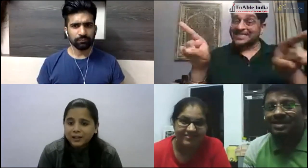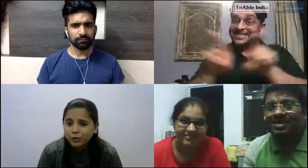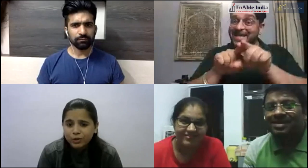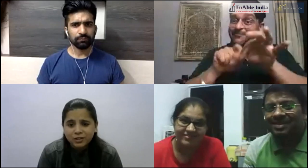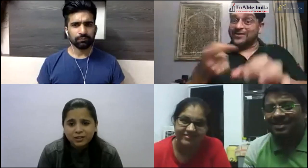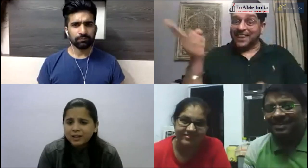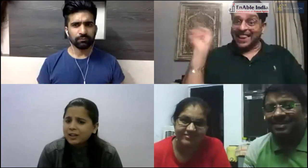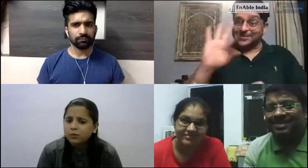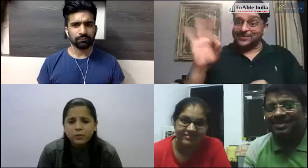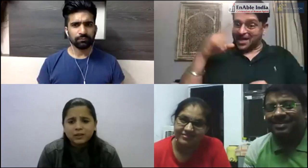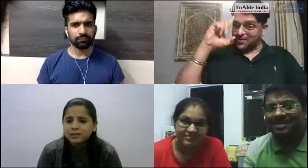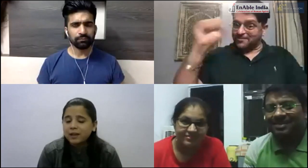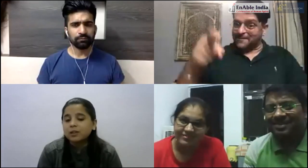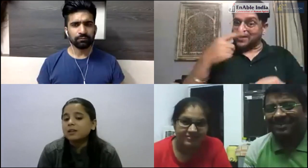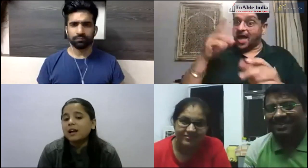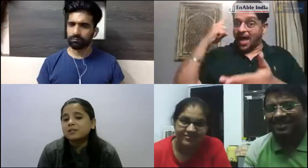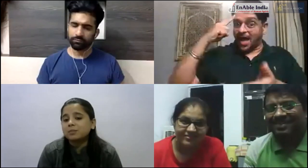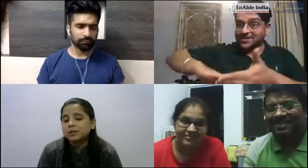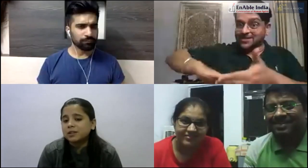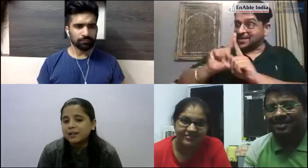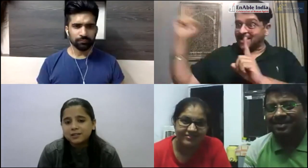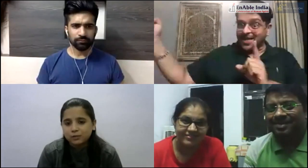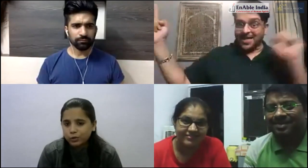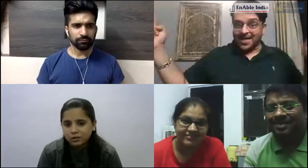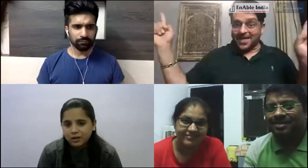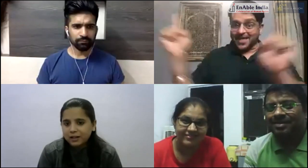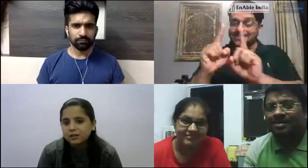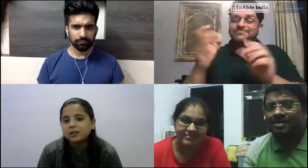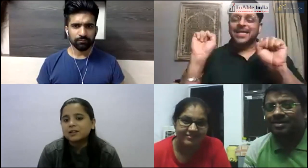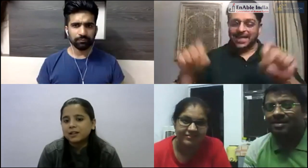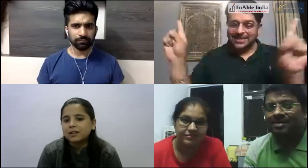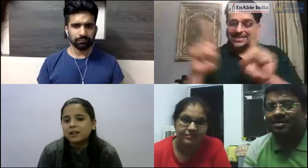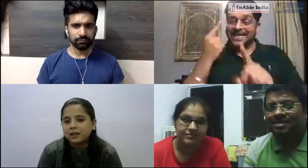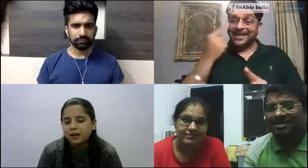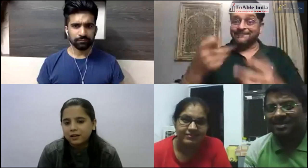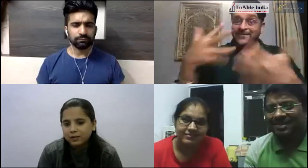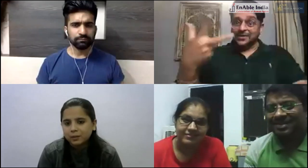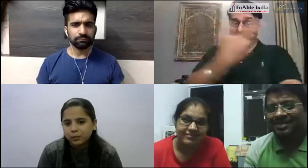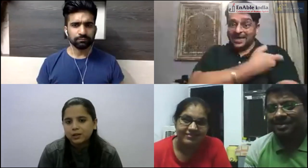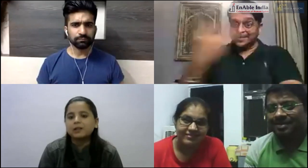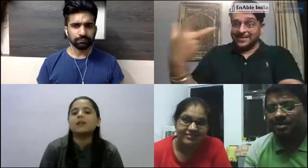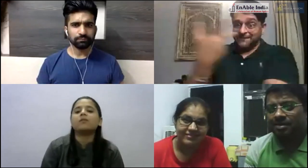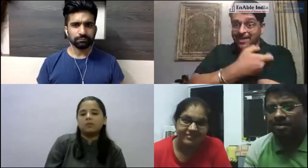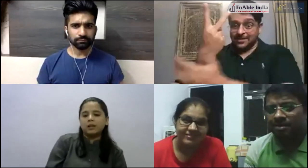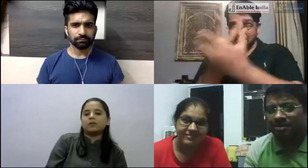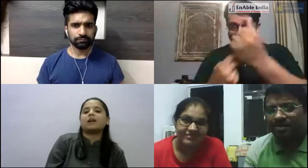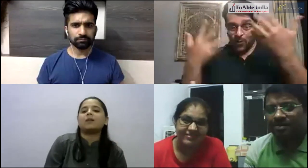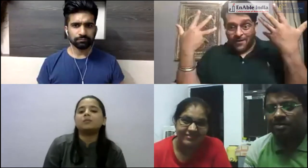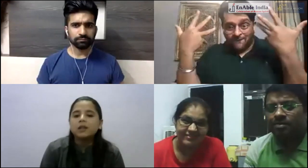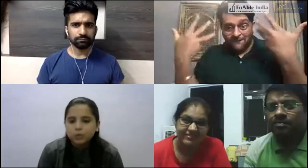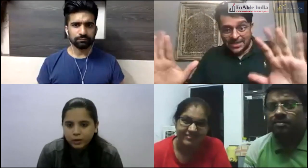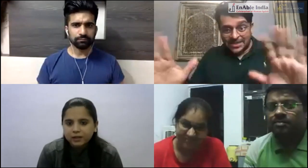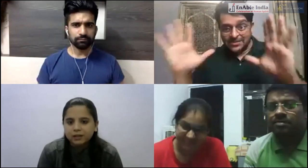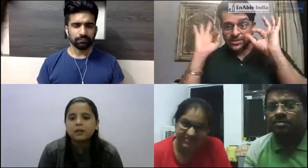The last question would be the same. The last person asked this question, right? They are saying that they are living separately, and then whenever they